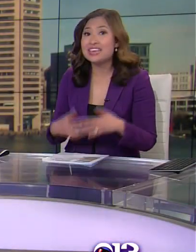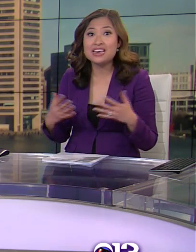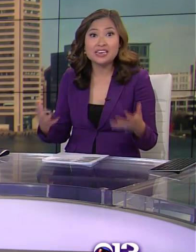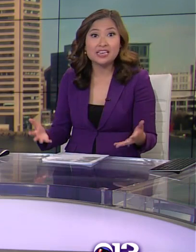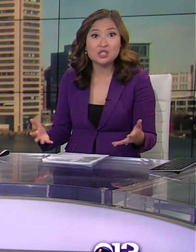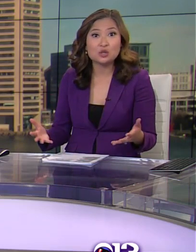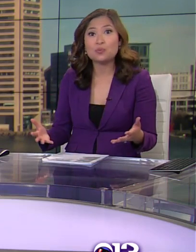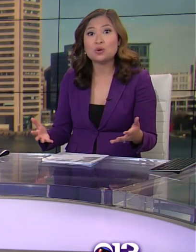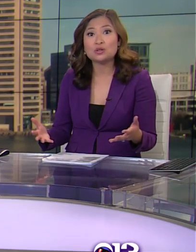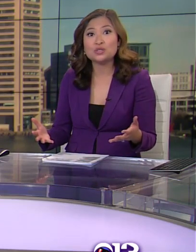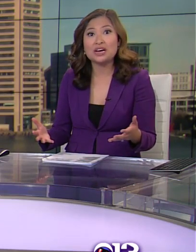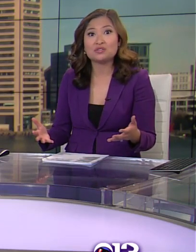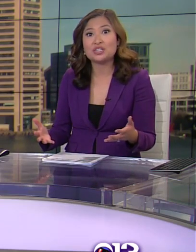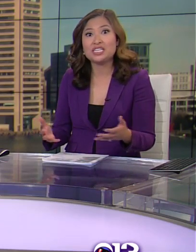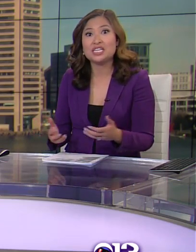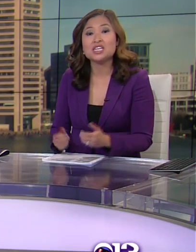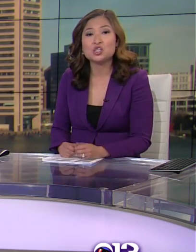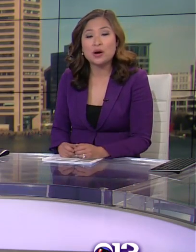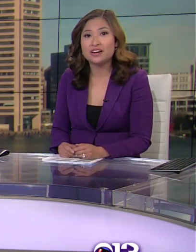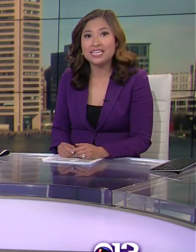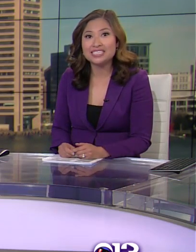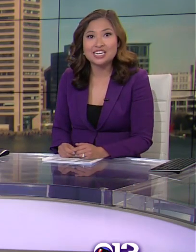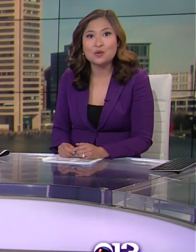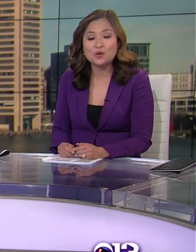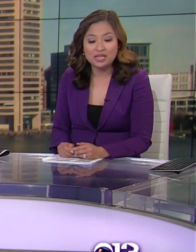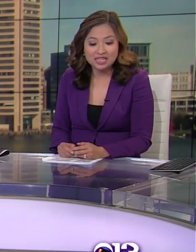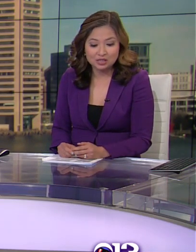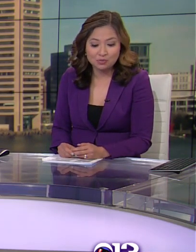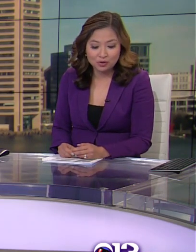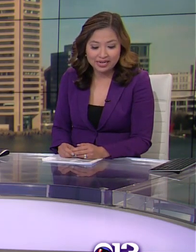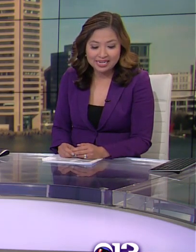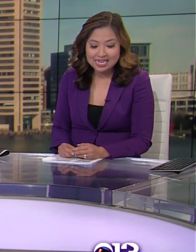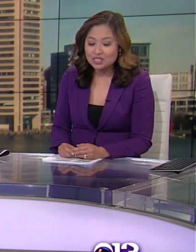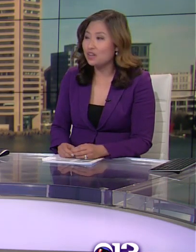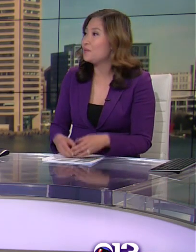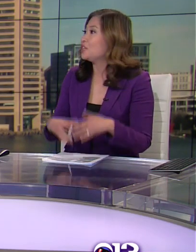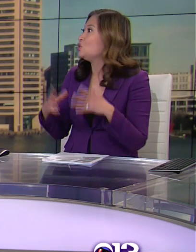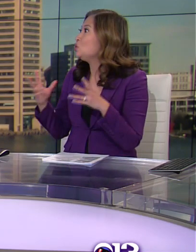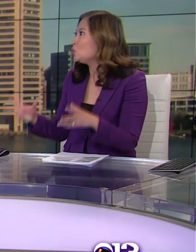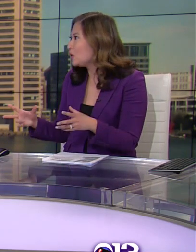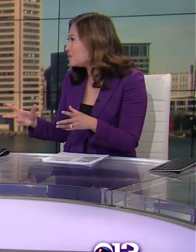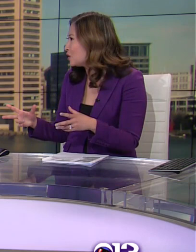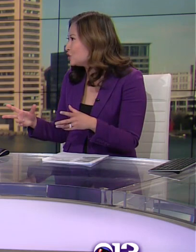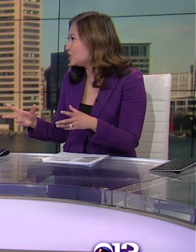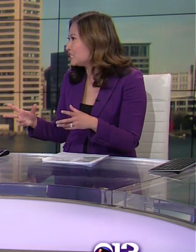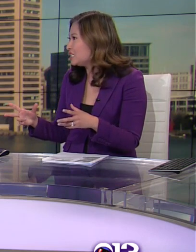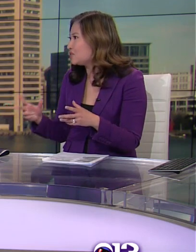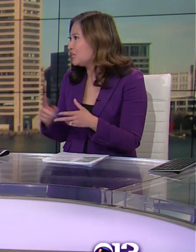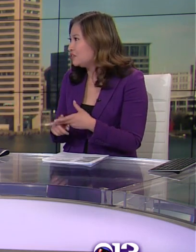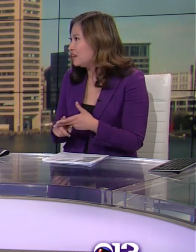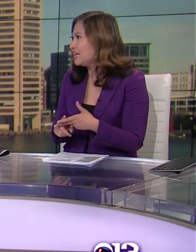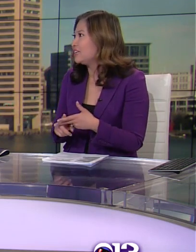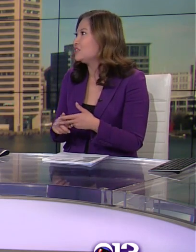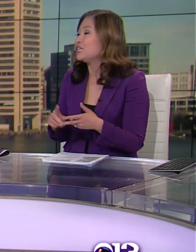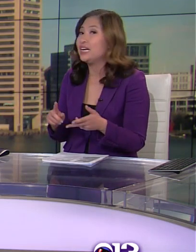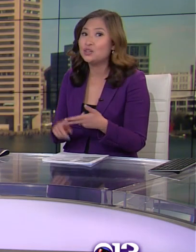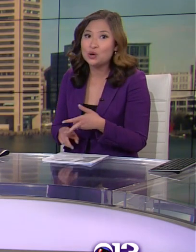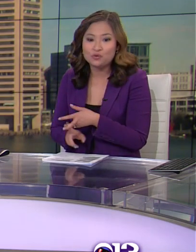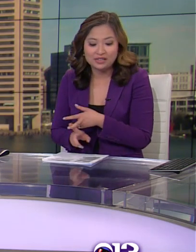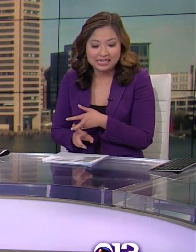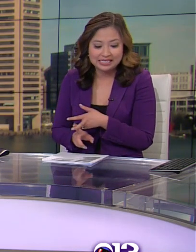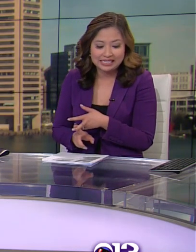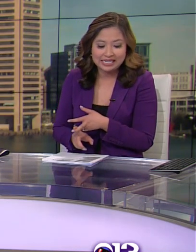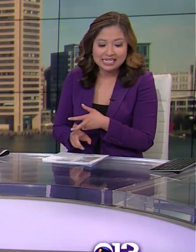Scott, thanking his supporters after his swearing-in ceremony this morning, talking about the dual emergencies of gun violence